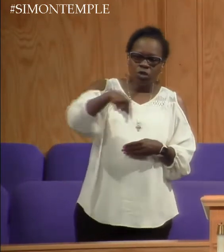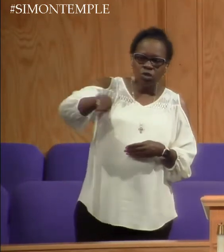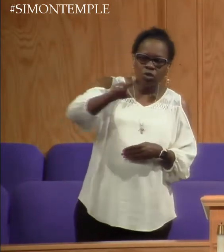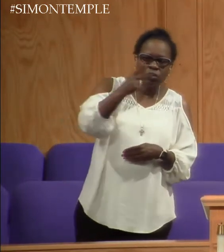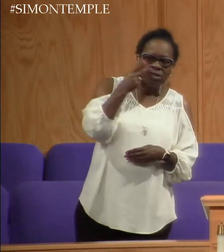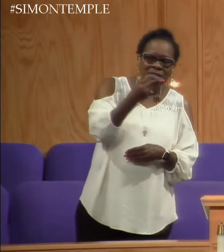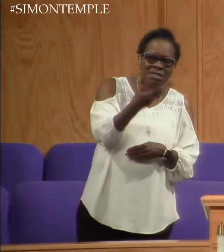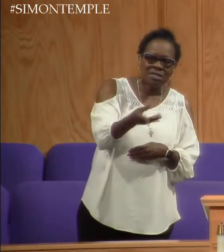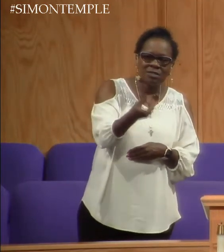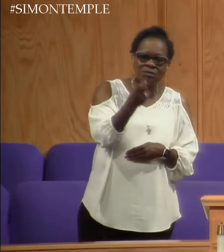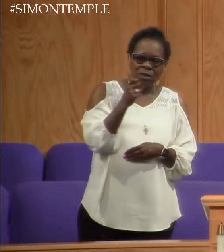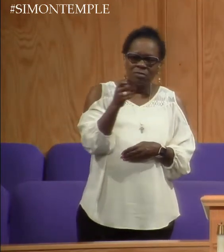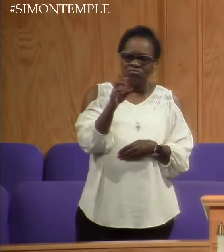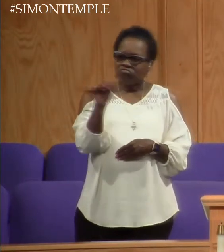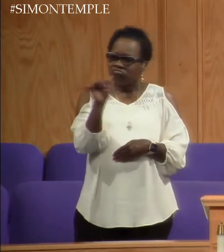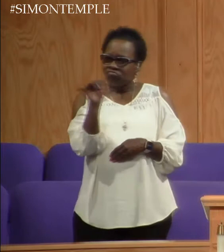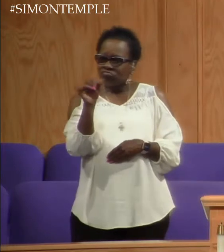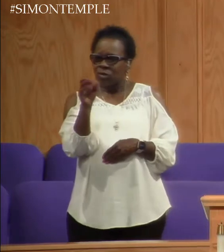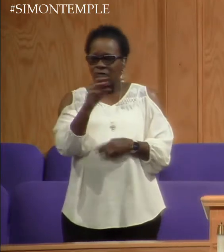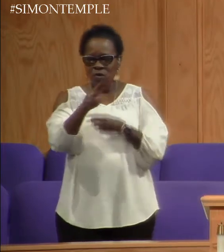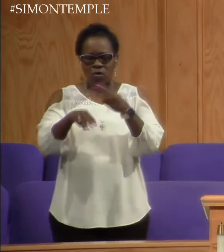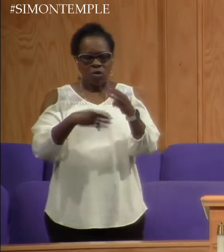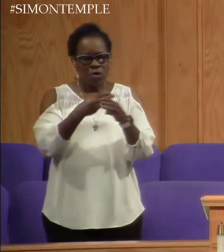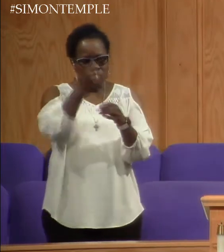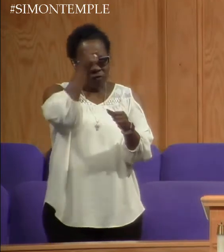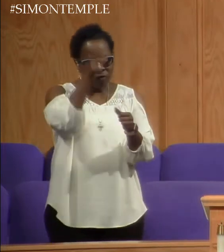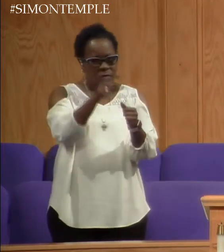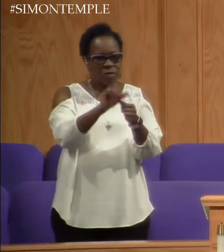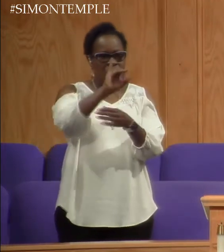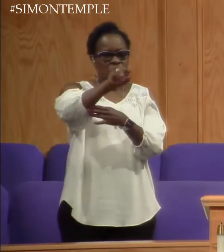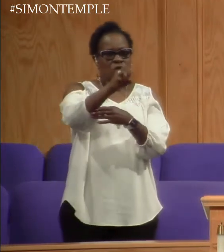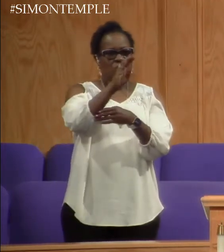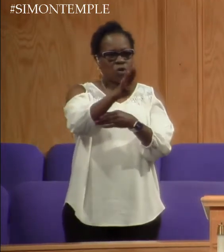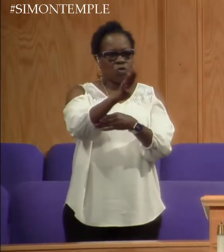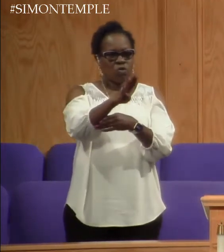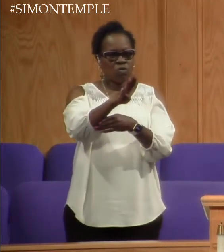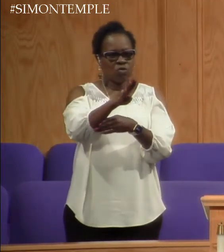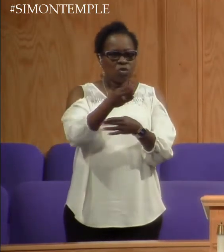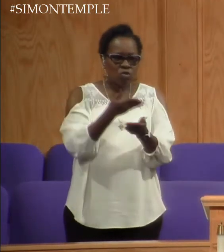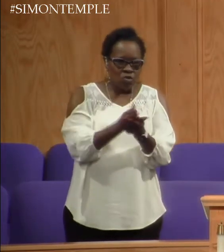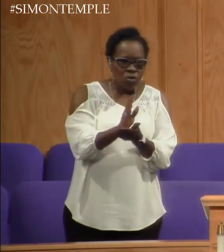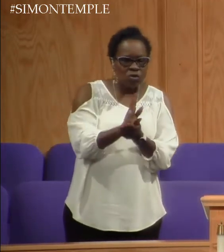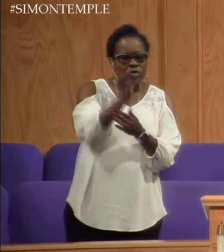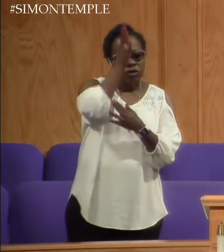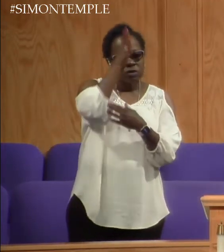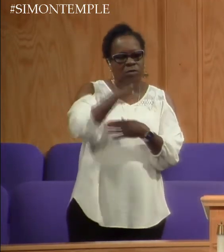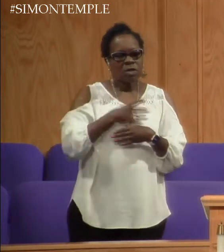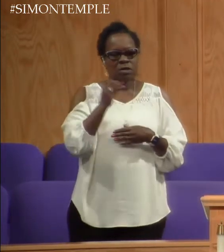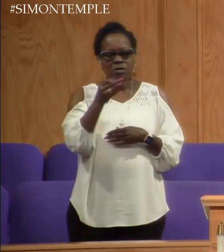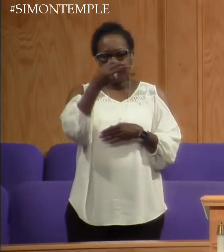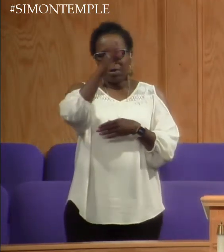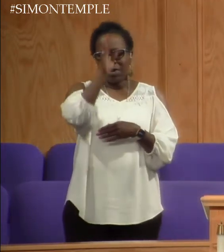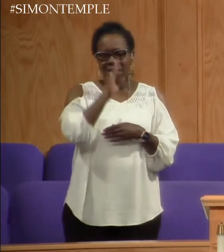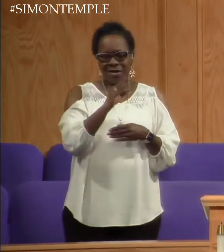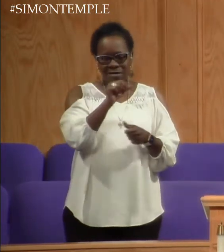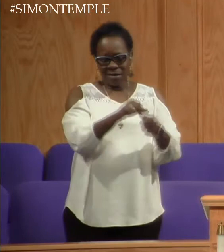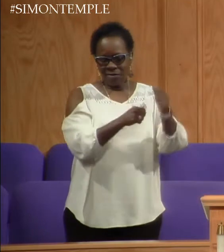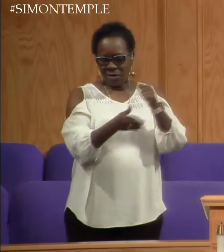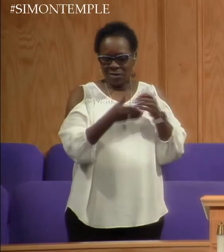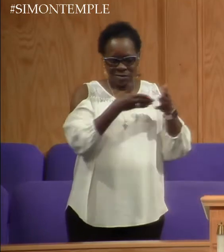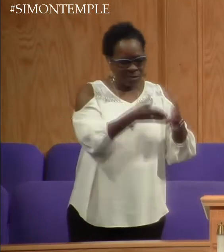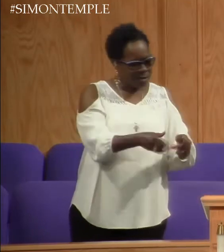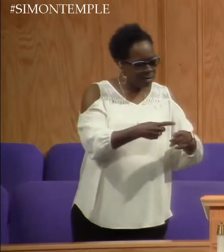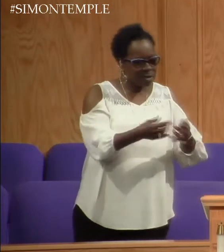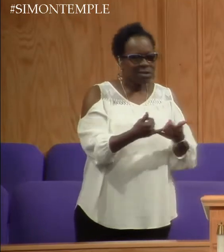world? Mm-hmm. Remember Job, a righteous man of God who literally lost everything, yet still